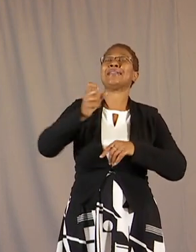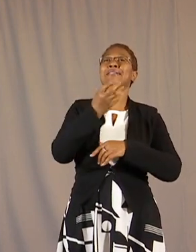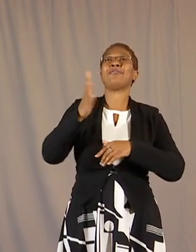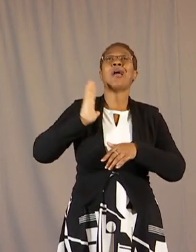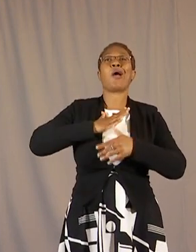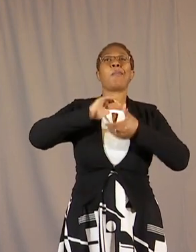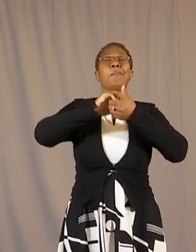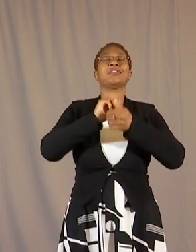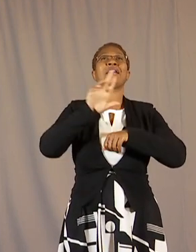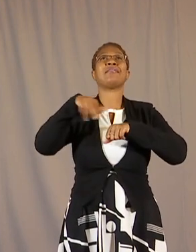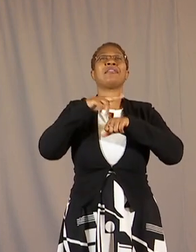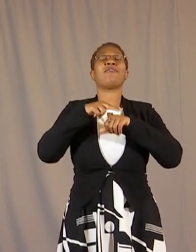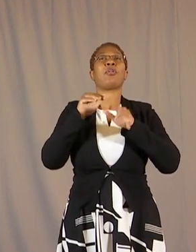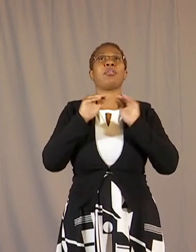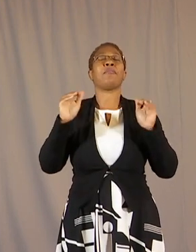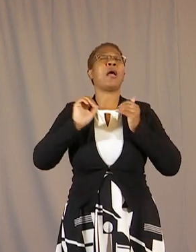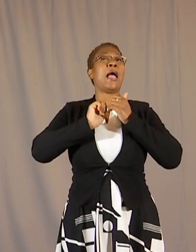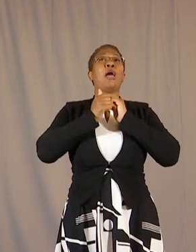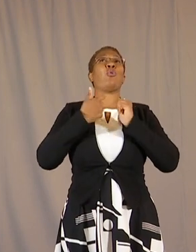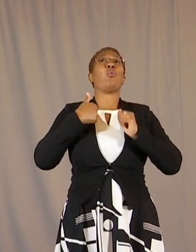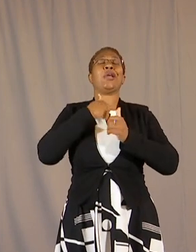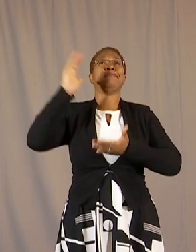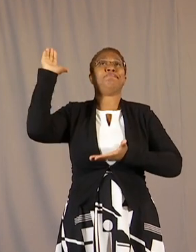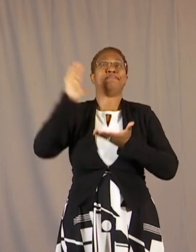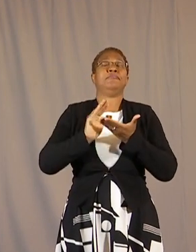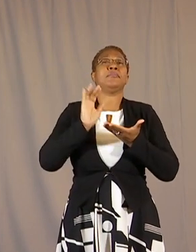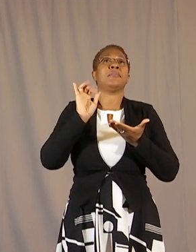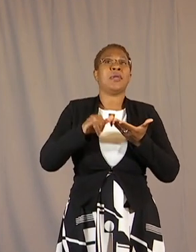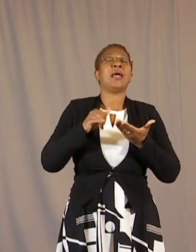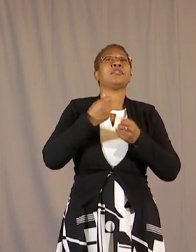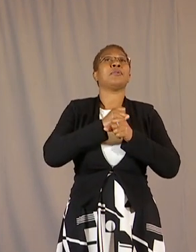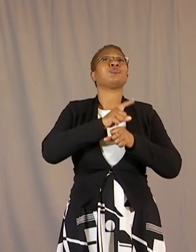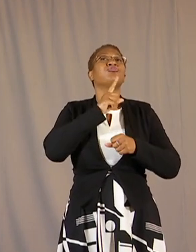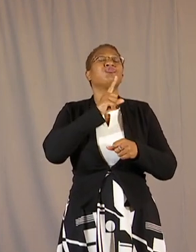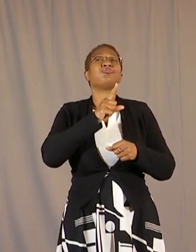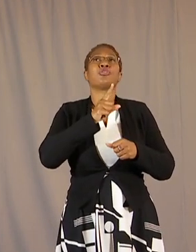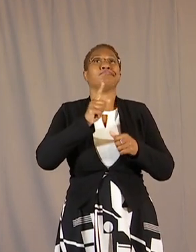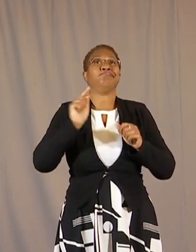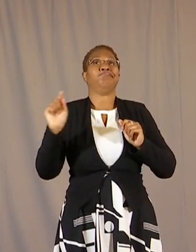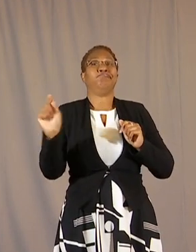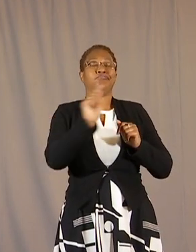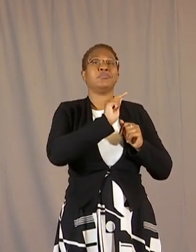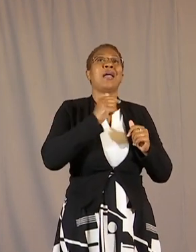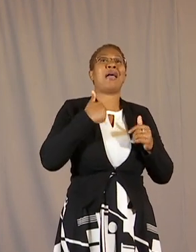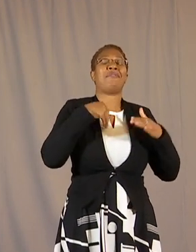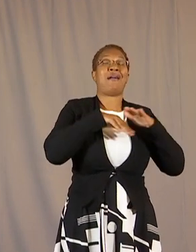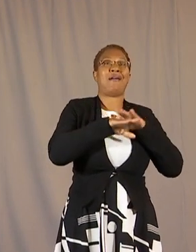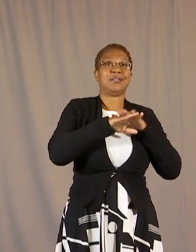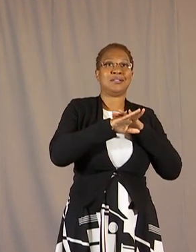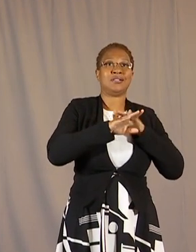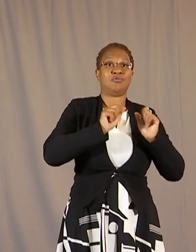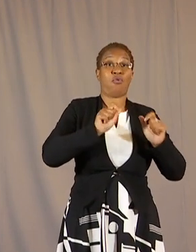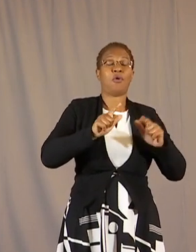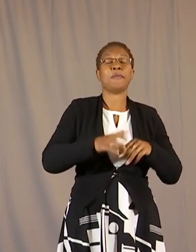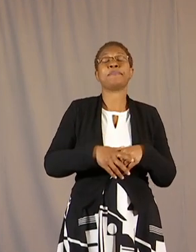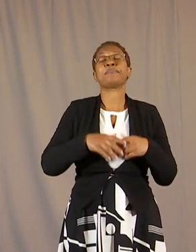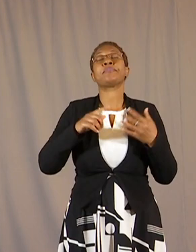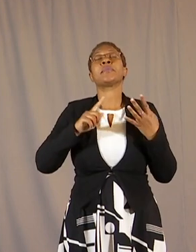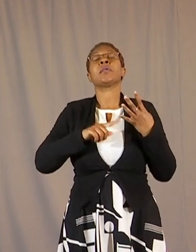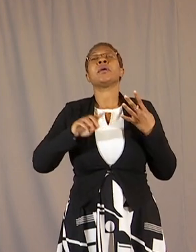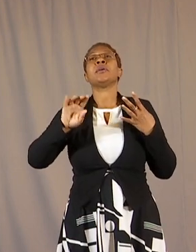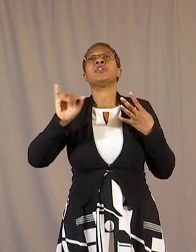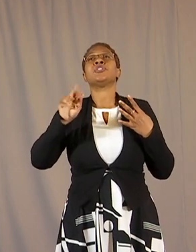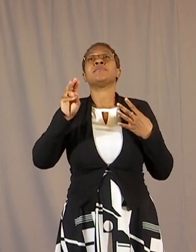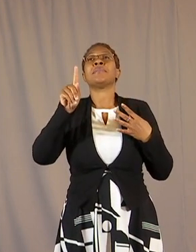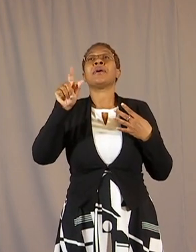on how to replicate that in other states and in other areas. Jametta talked about the telehealth. Certainly